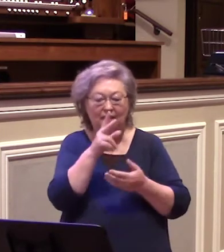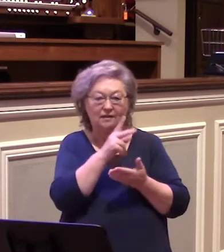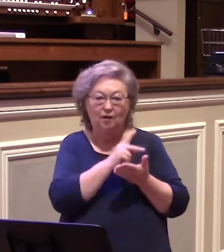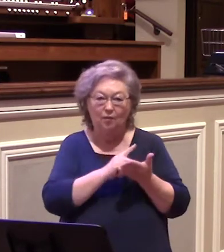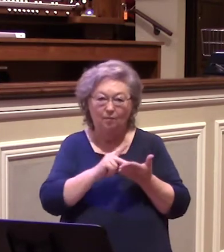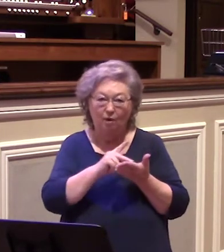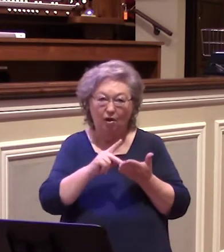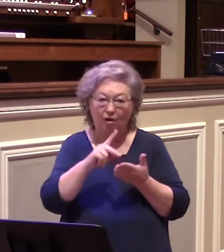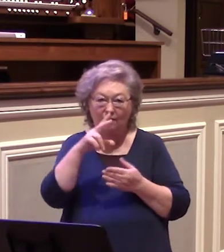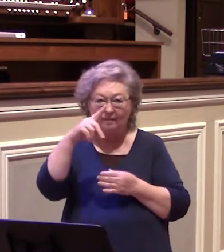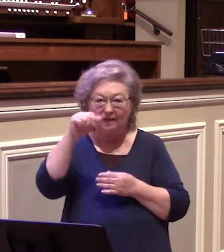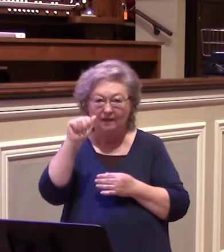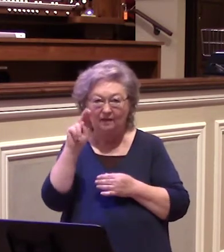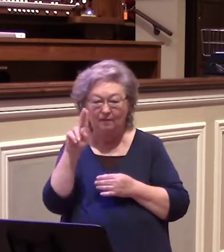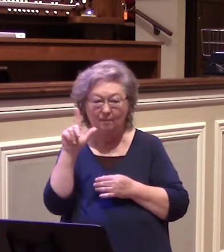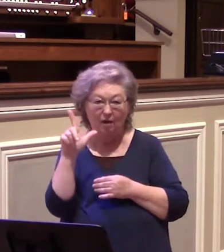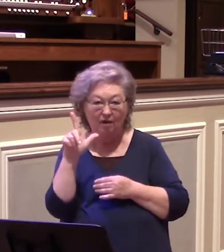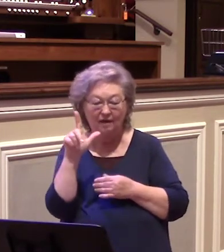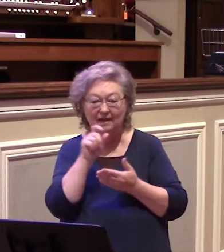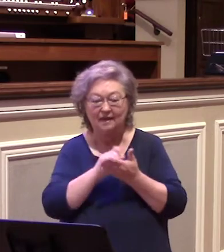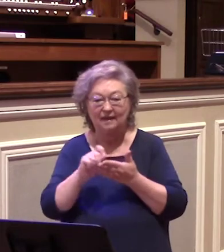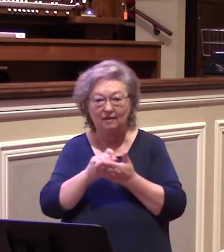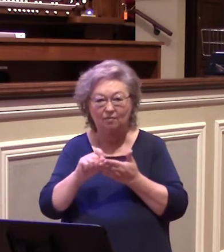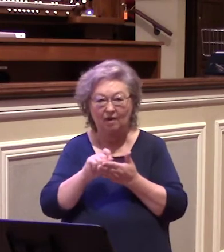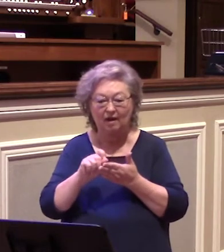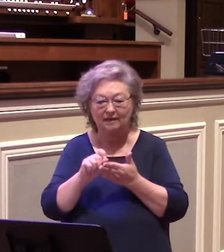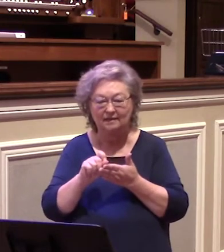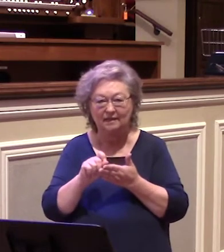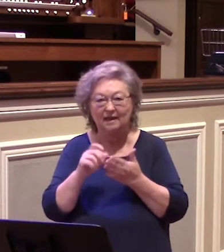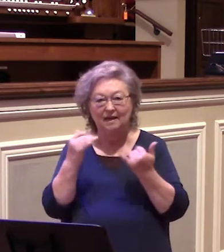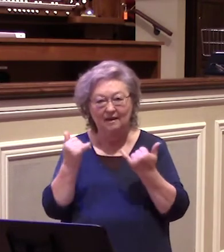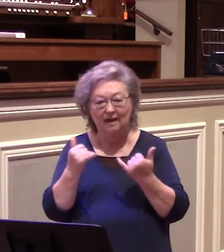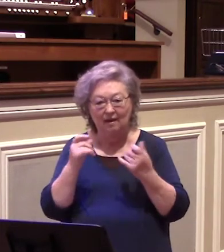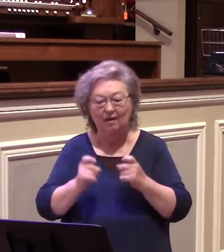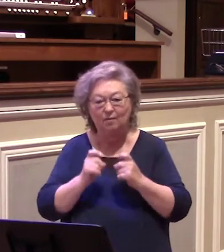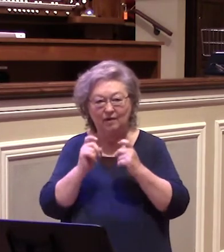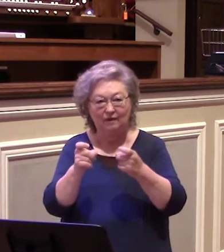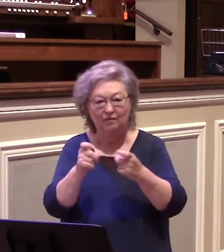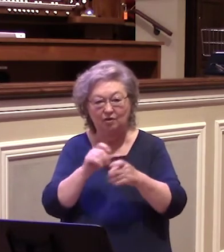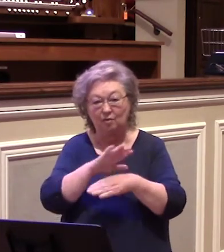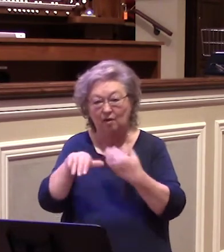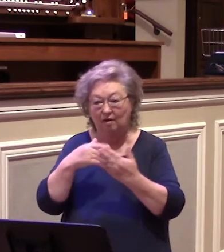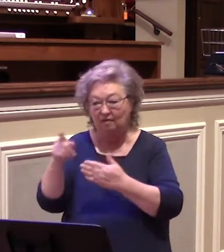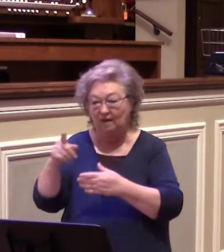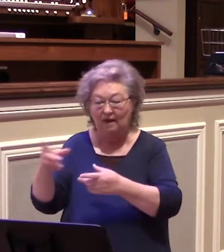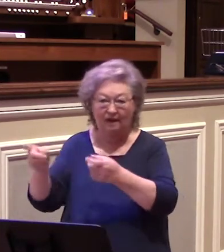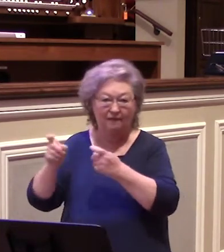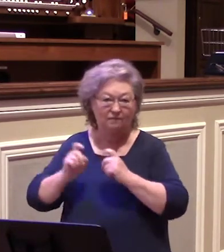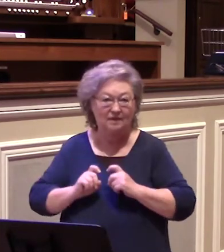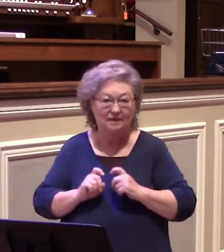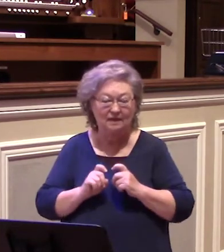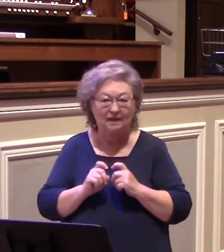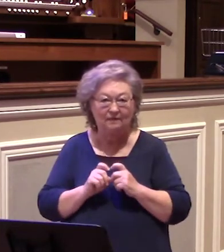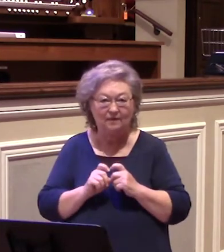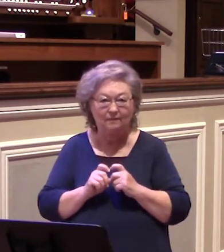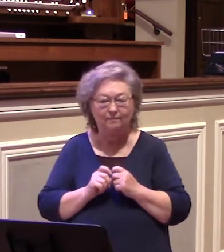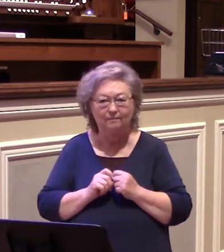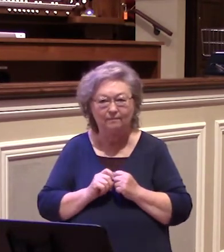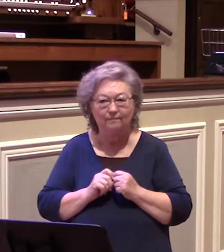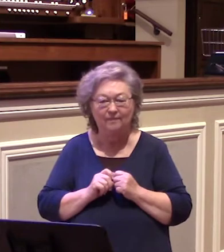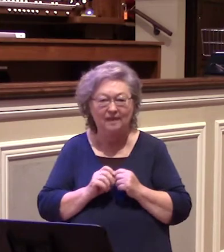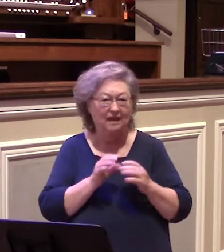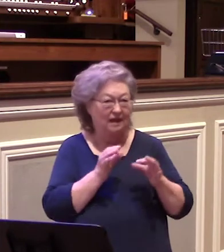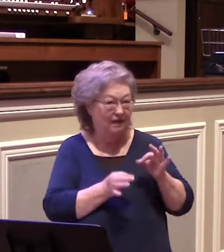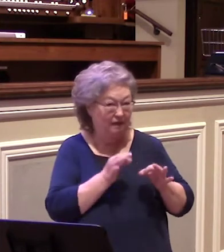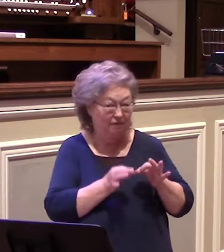Lord that which I also delivered to you." And I didn't mention this. For those of you who are online, I hope you've gotten your bread